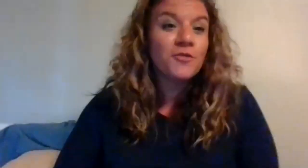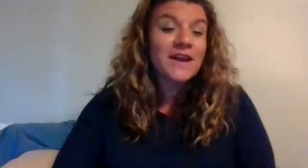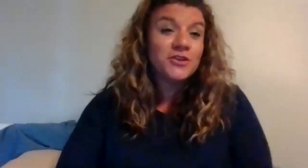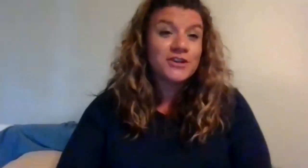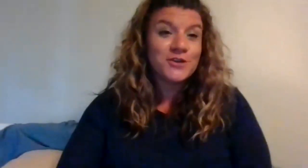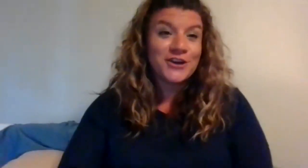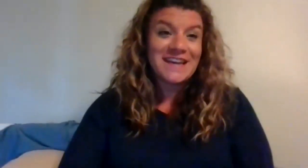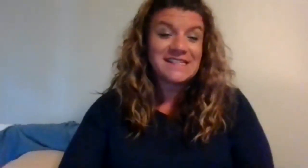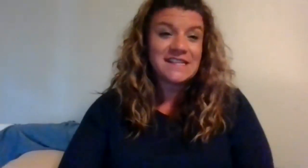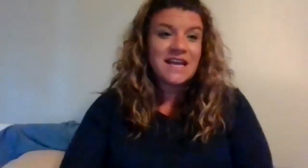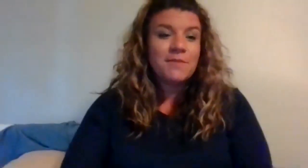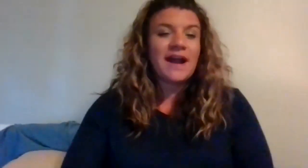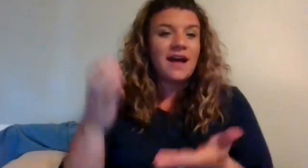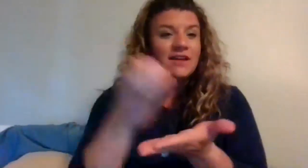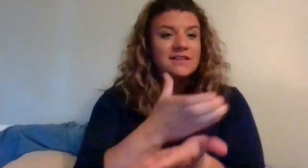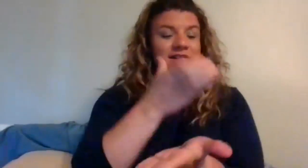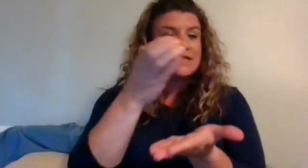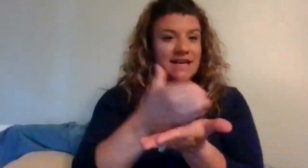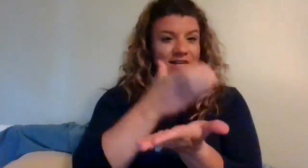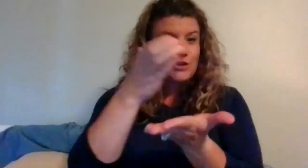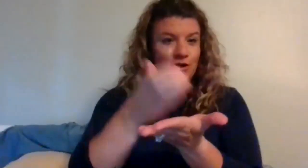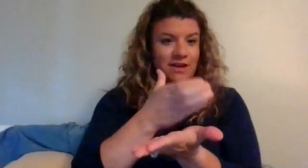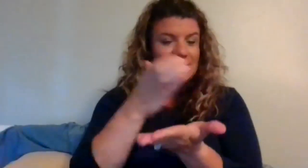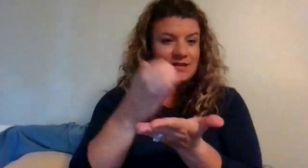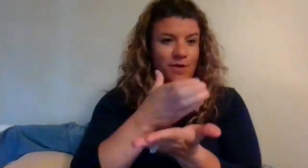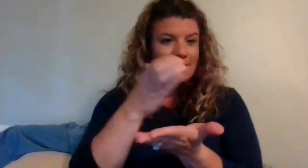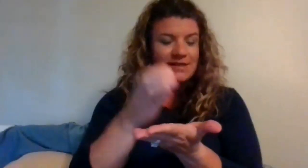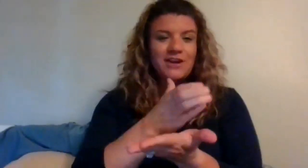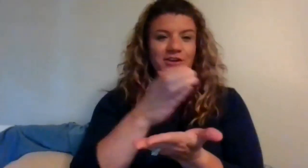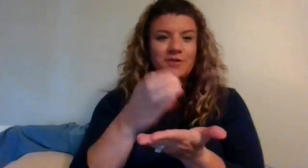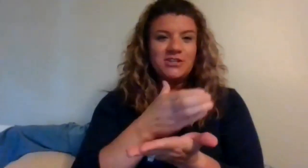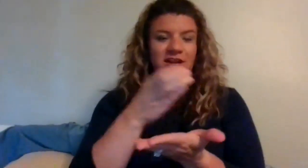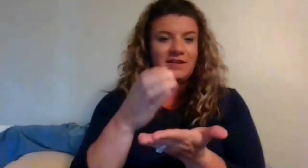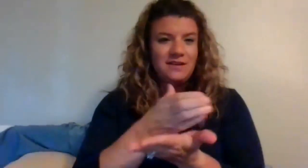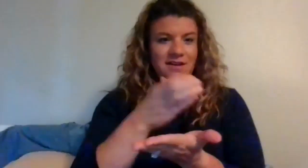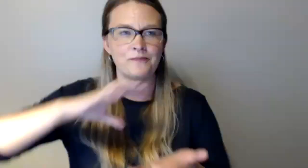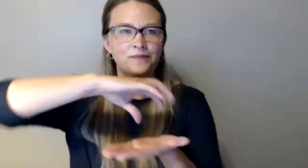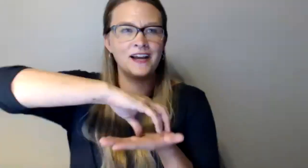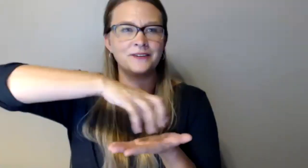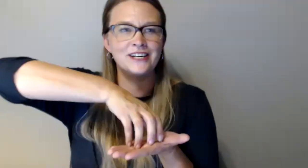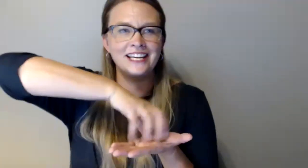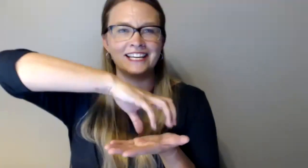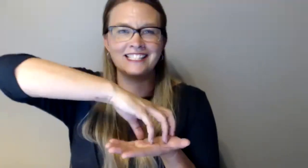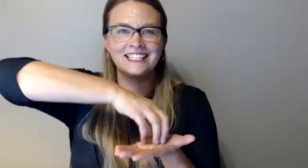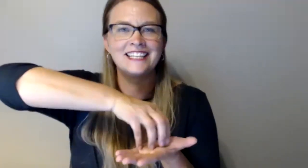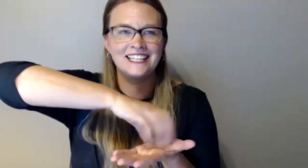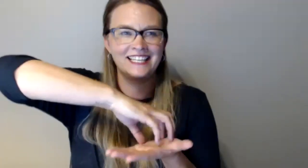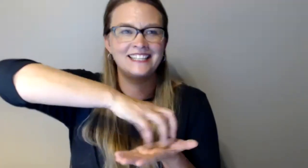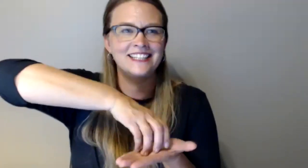ways you could do cookies, but I tend to do cookies this way. Is this how you do it, Jen? Nope. Nope. I do cookies. There's